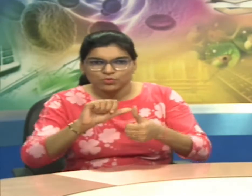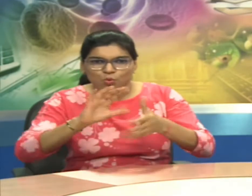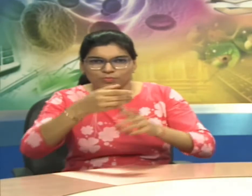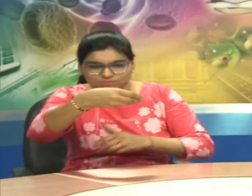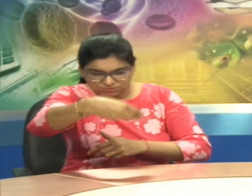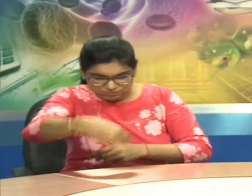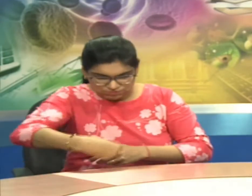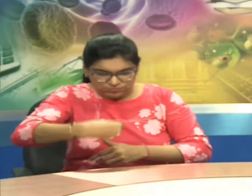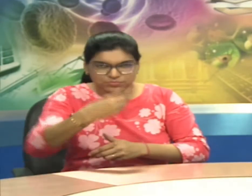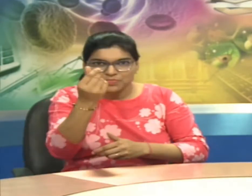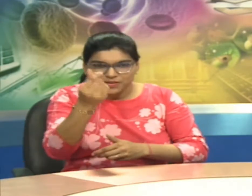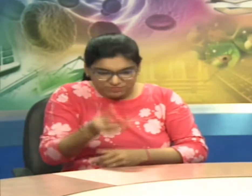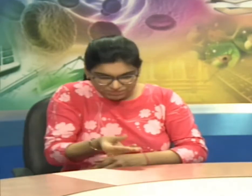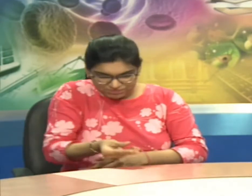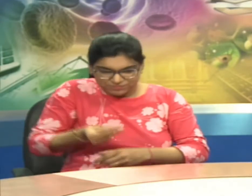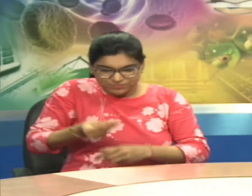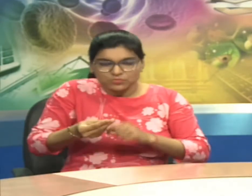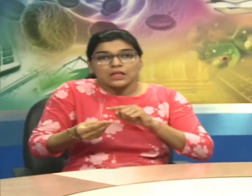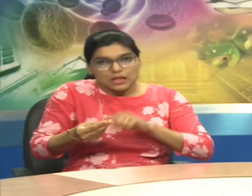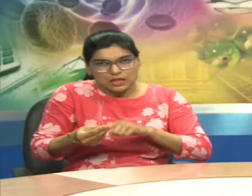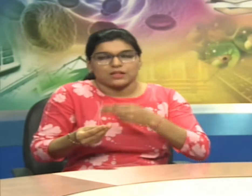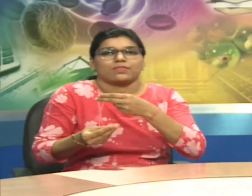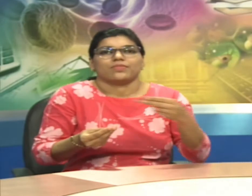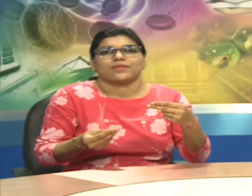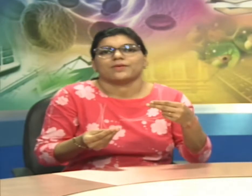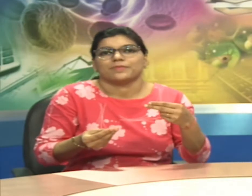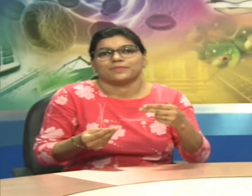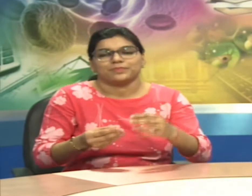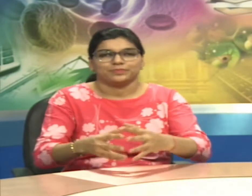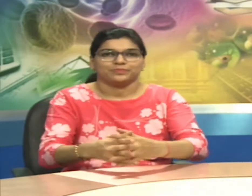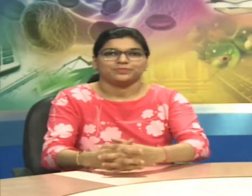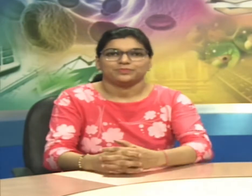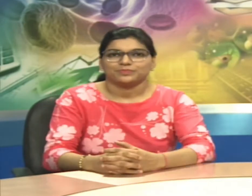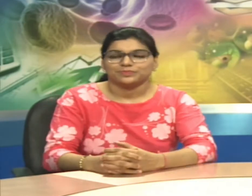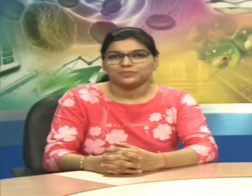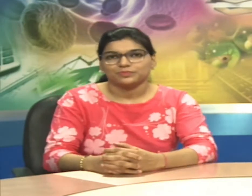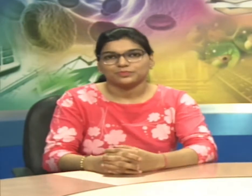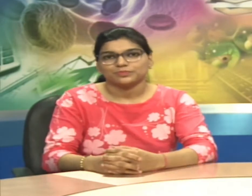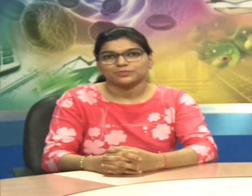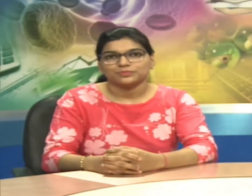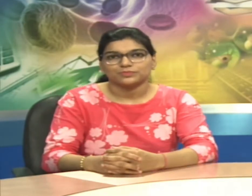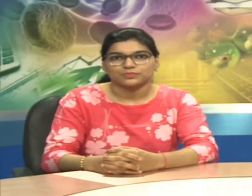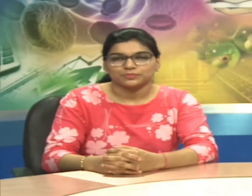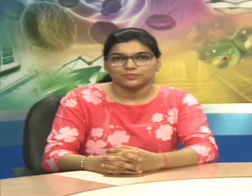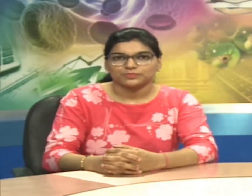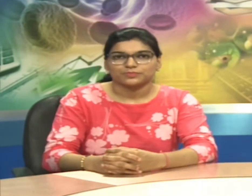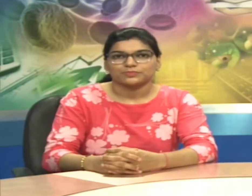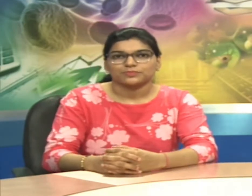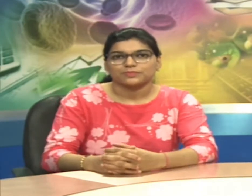ATM and withdraw the cash. The cash which comes out from the ATM is called withdrawing.